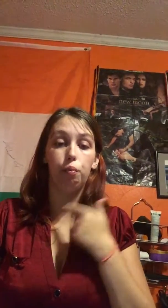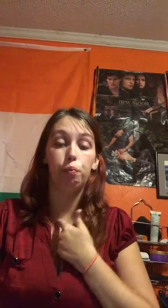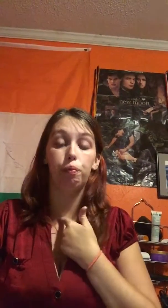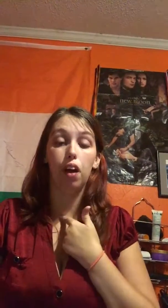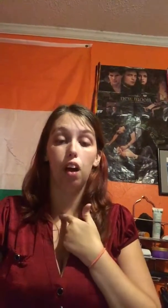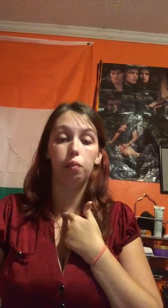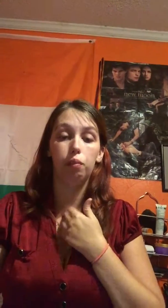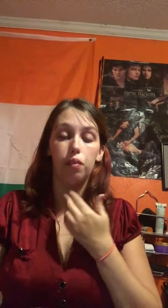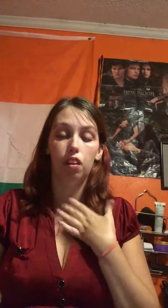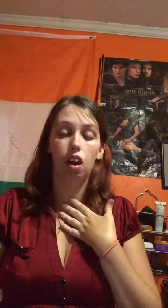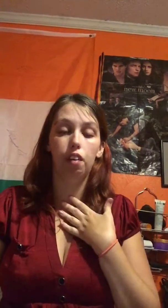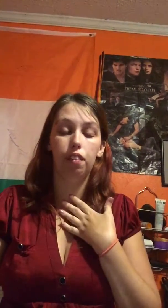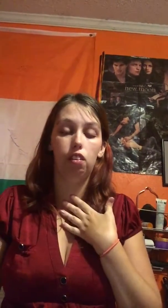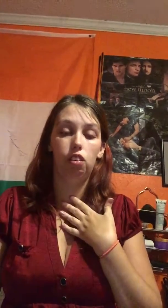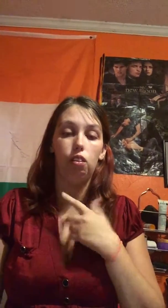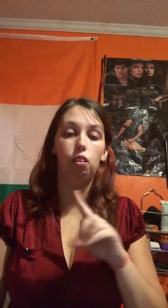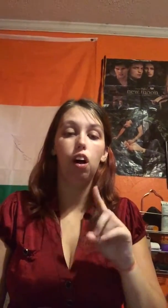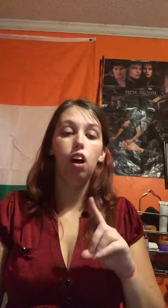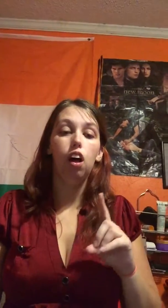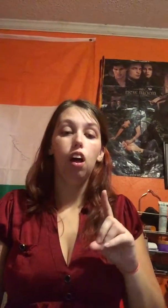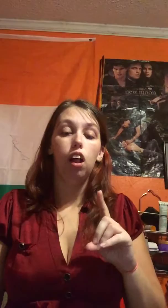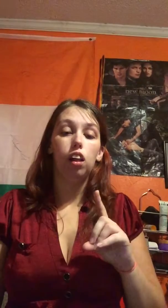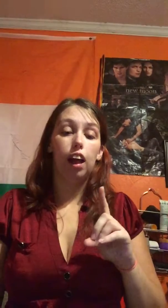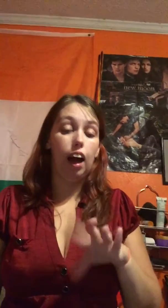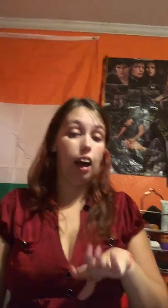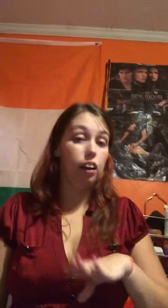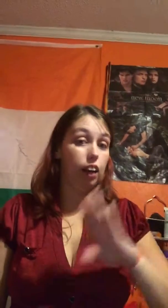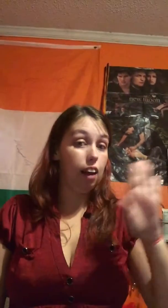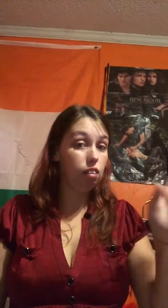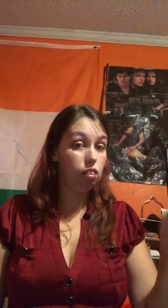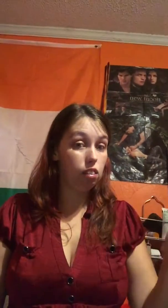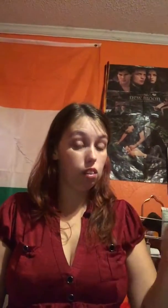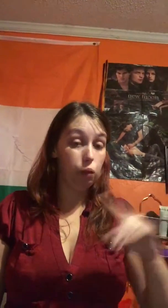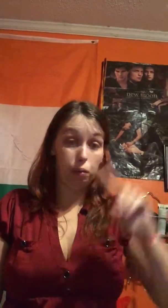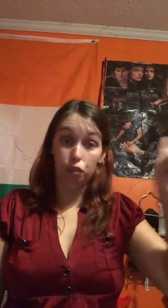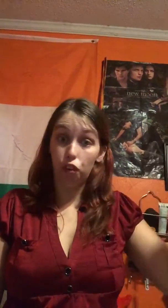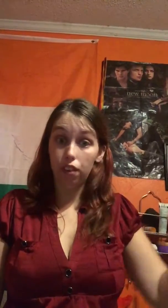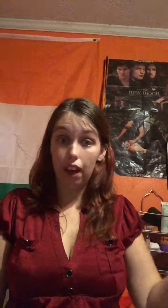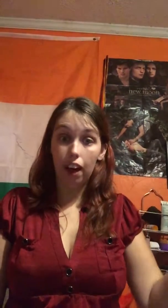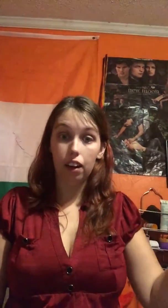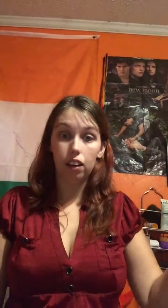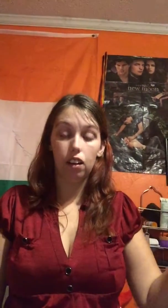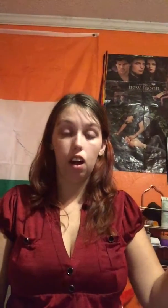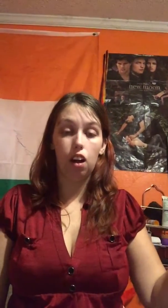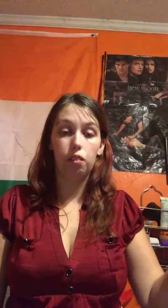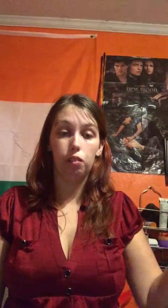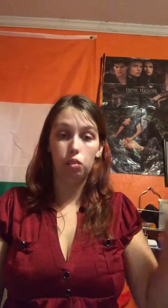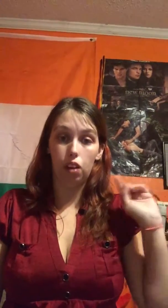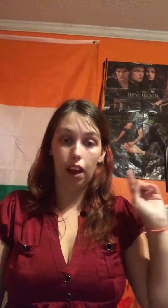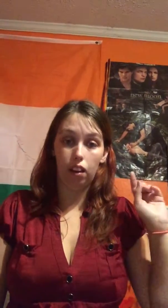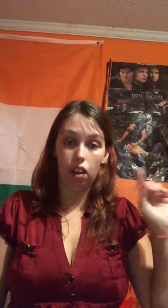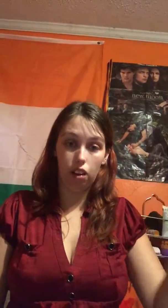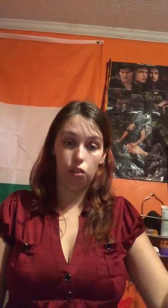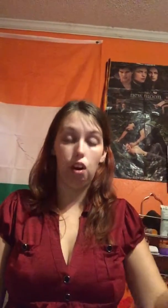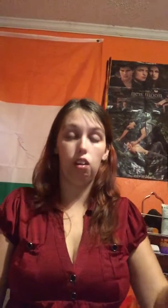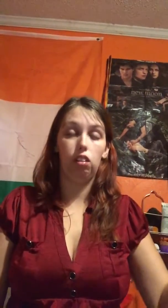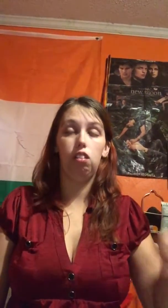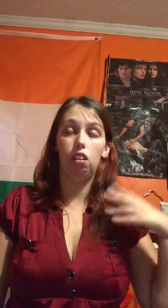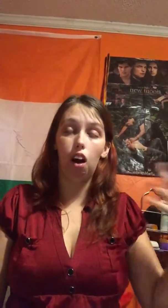a cough issue that I had last, the week before that. As y'all saw